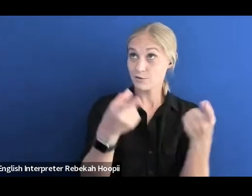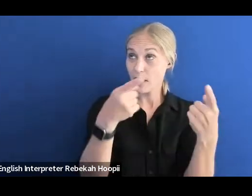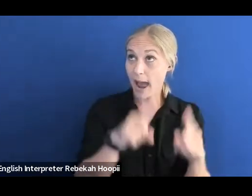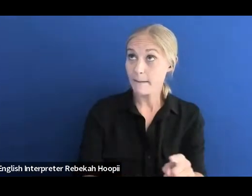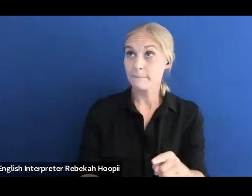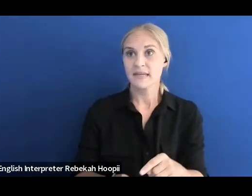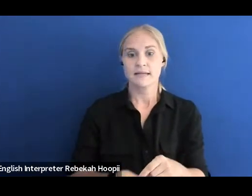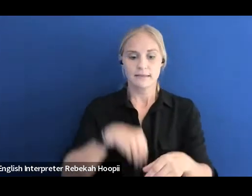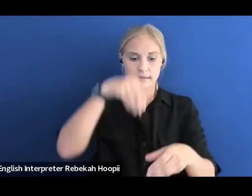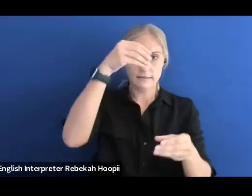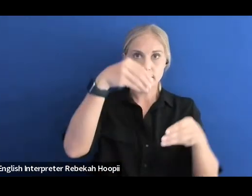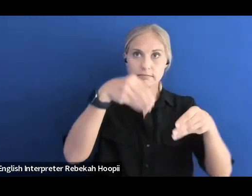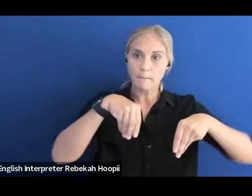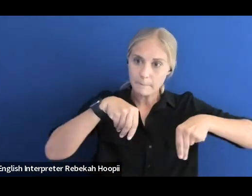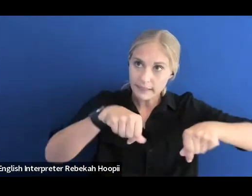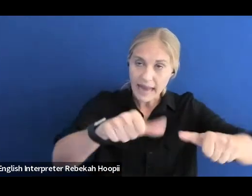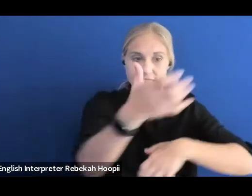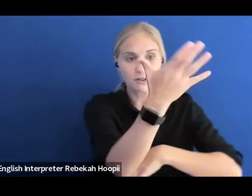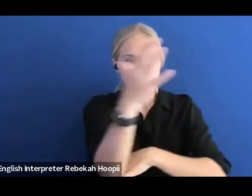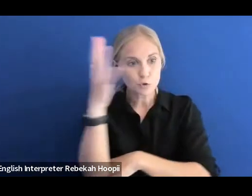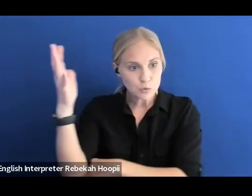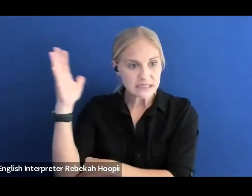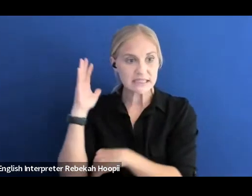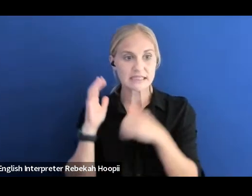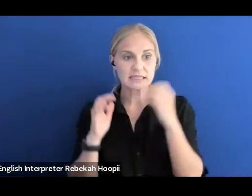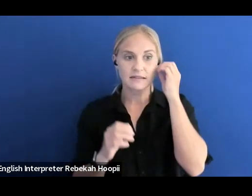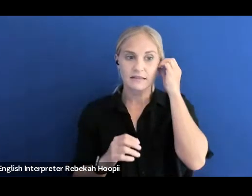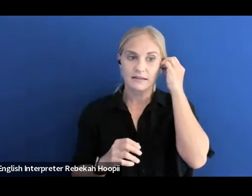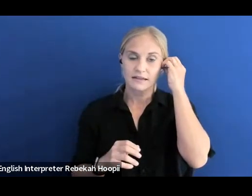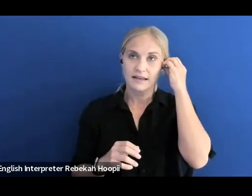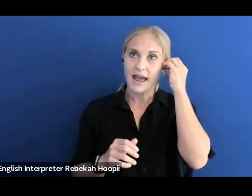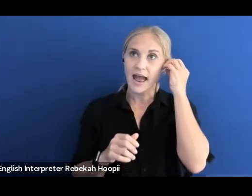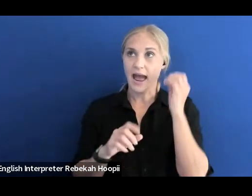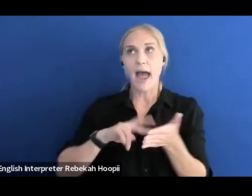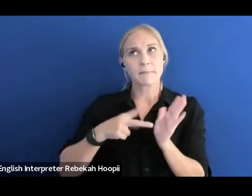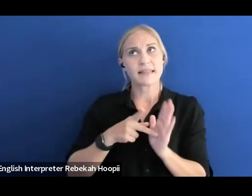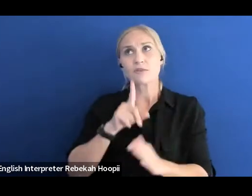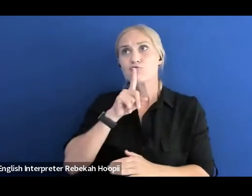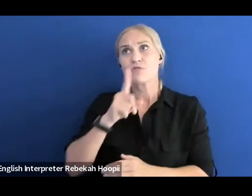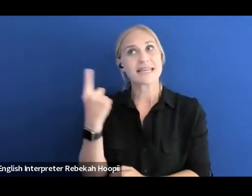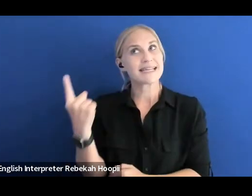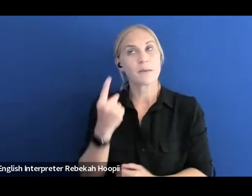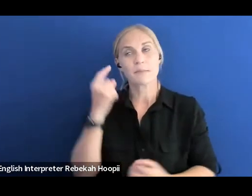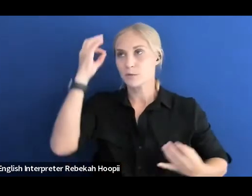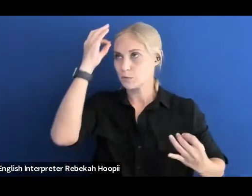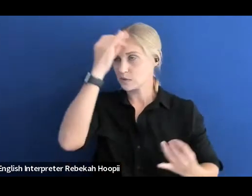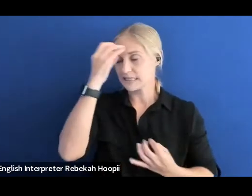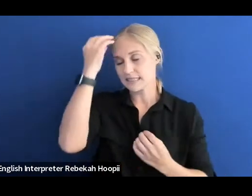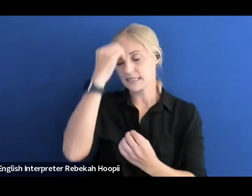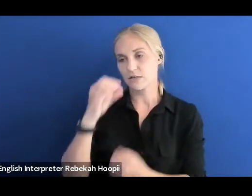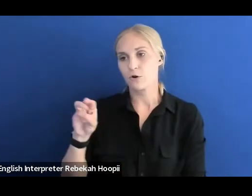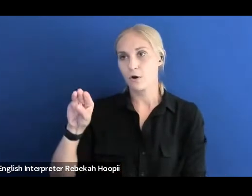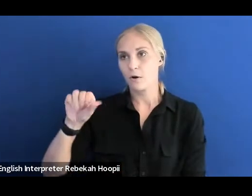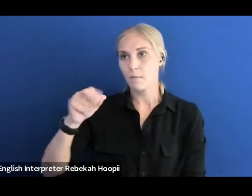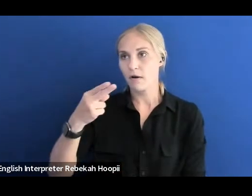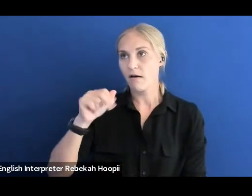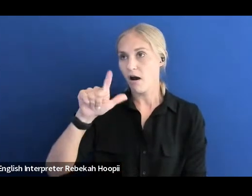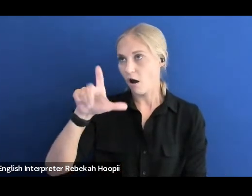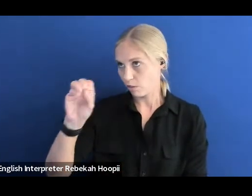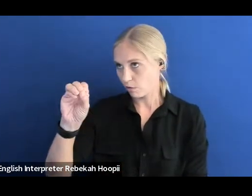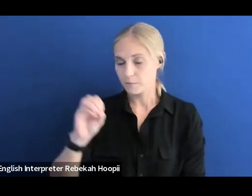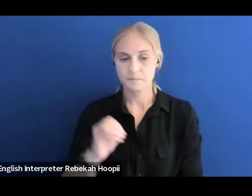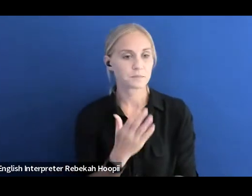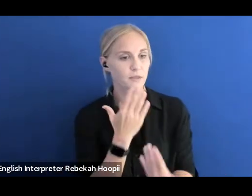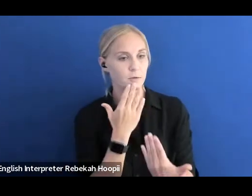Reforestation? Like, it's just something to consider. Mahalo. Mahalo nui.